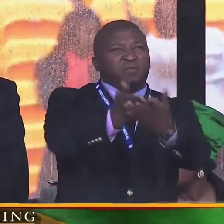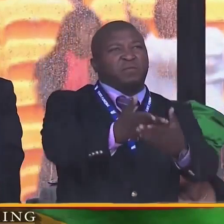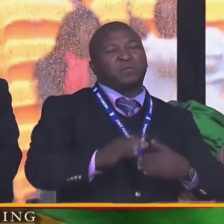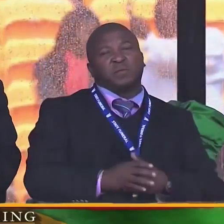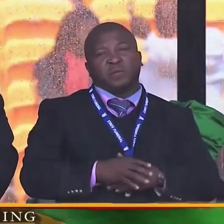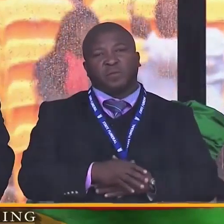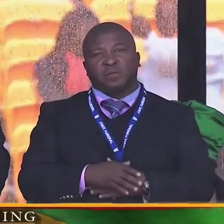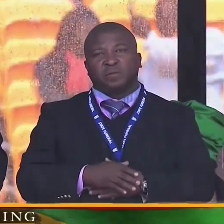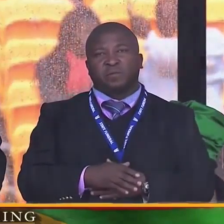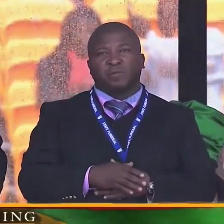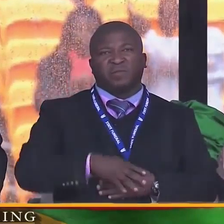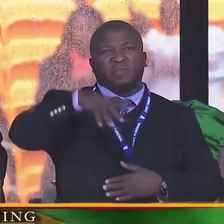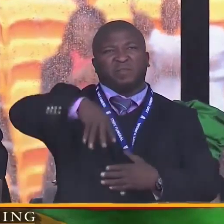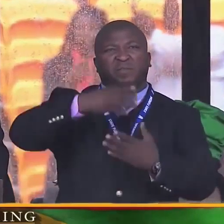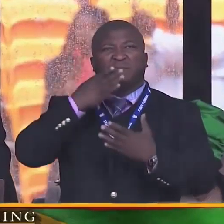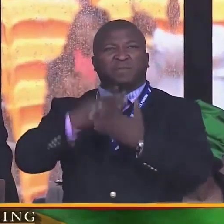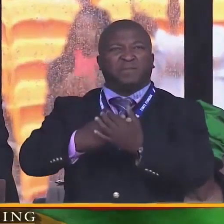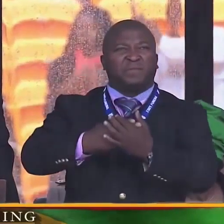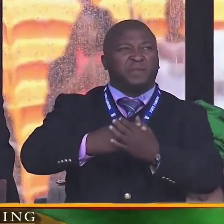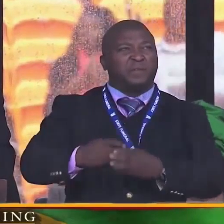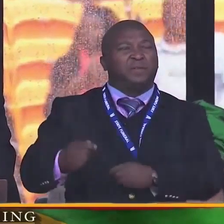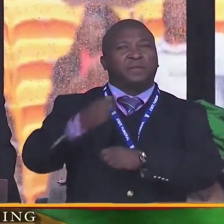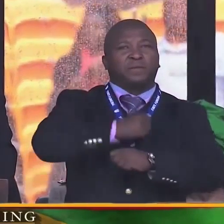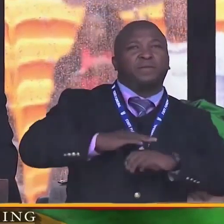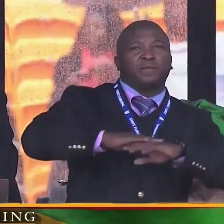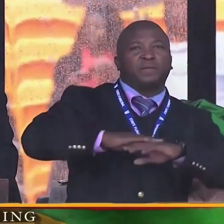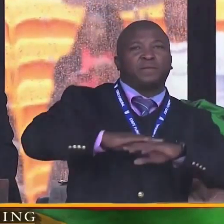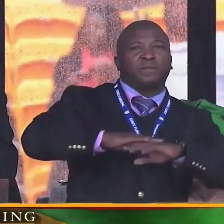balls. Let to prove, this is good.